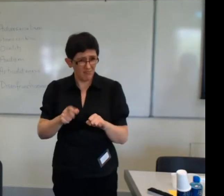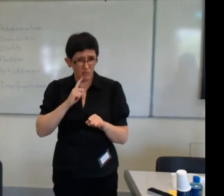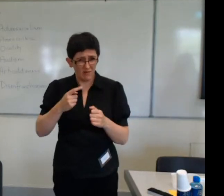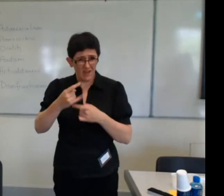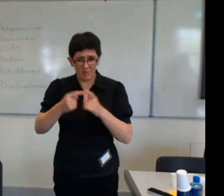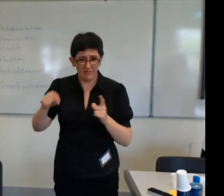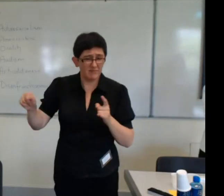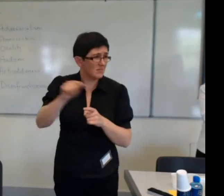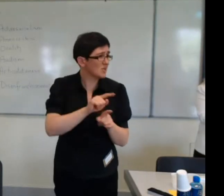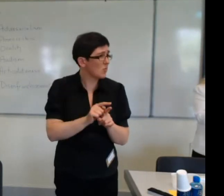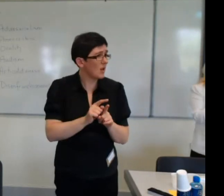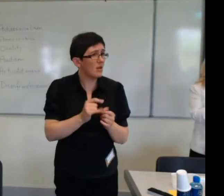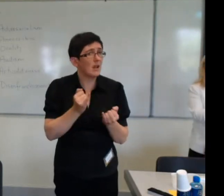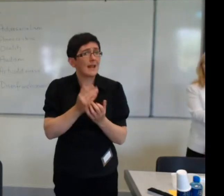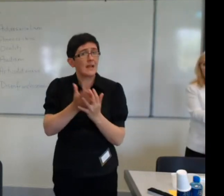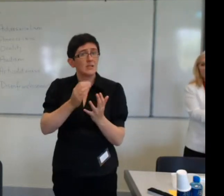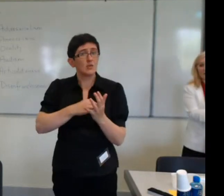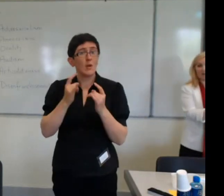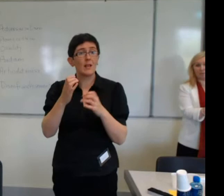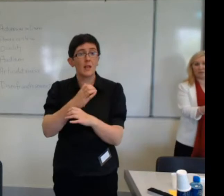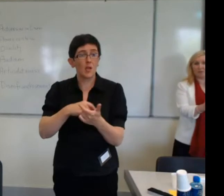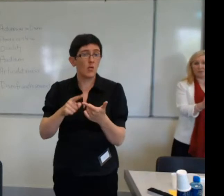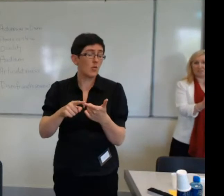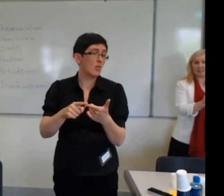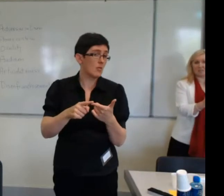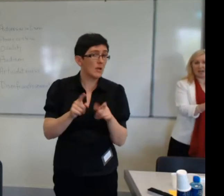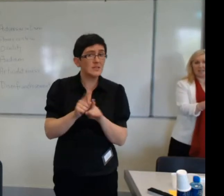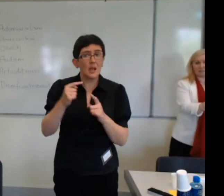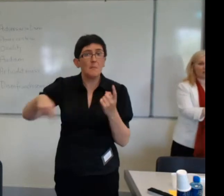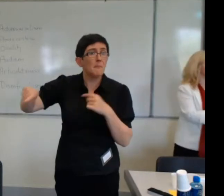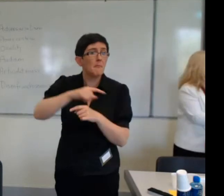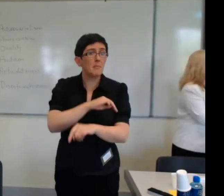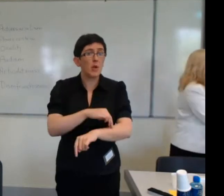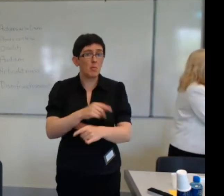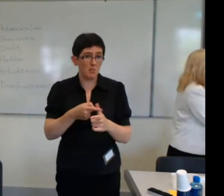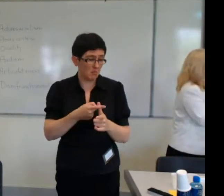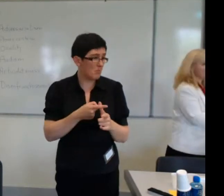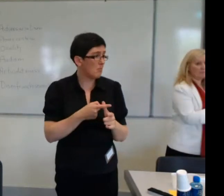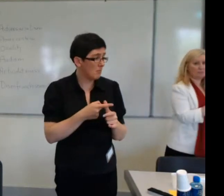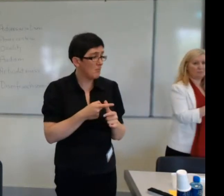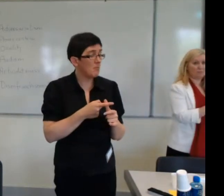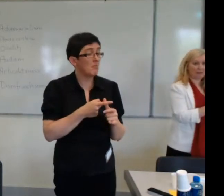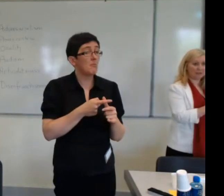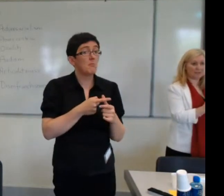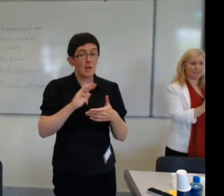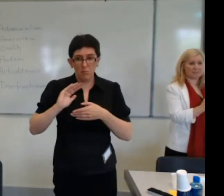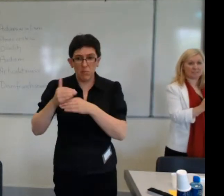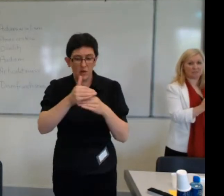When we look at deaf people's access to healthcare, for example, we have the same kinds of problems. In terms of barriers to